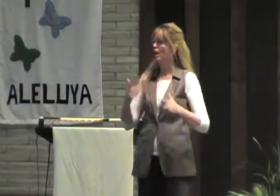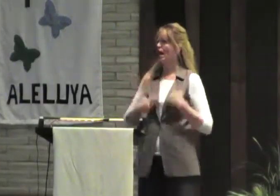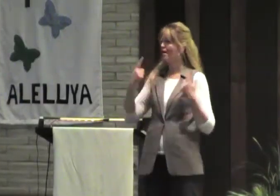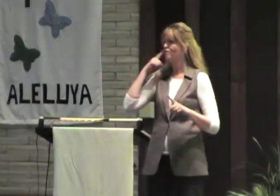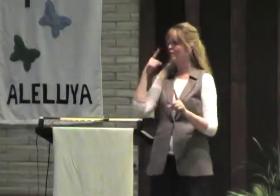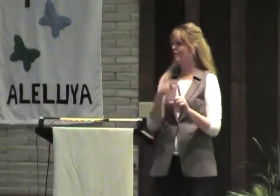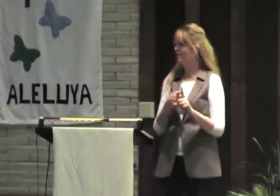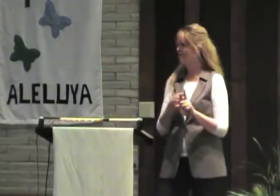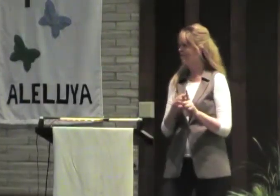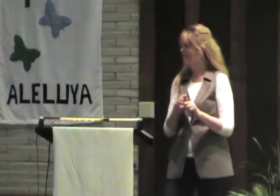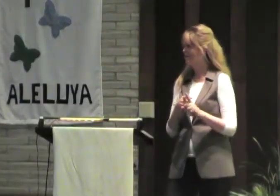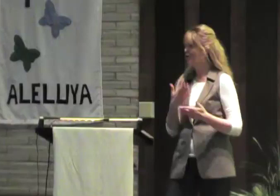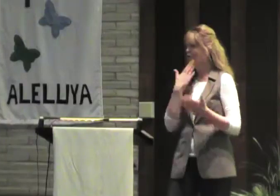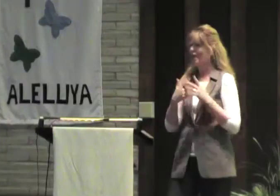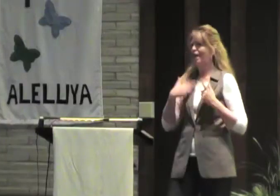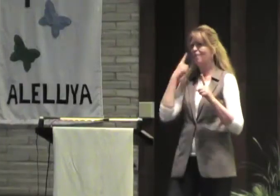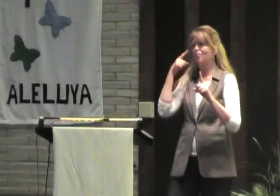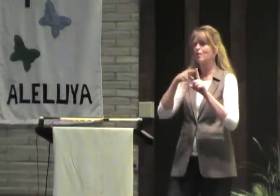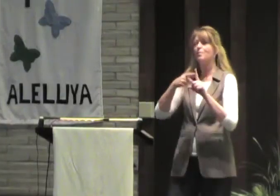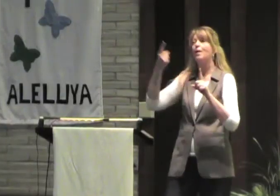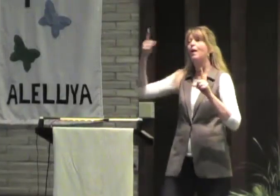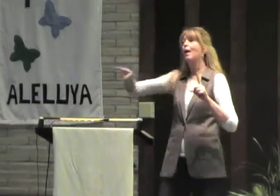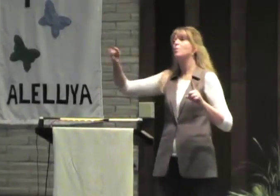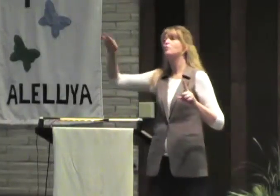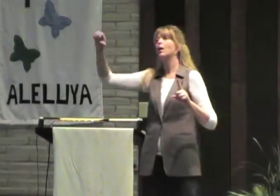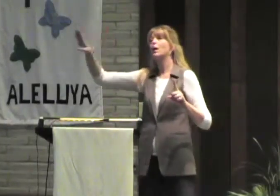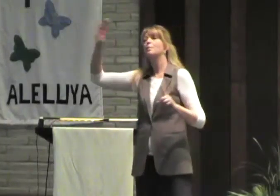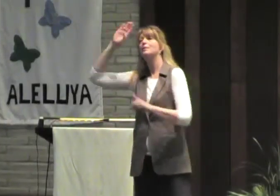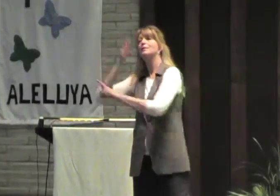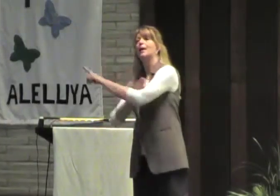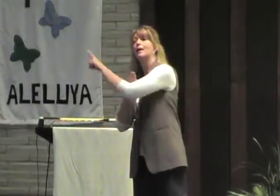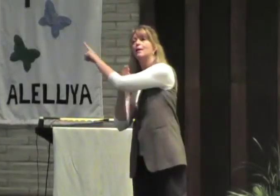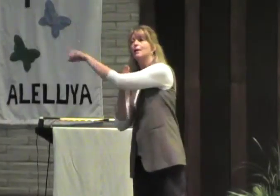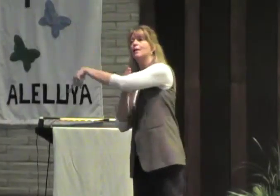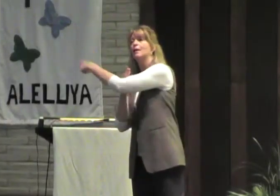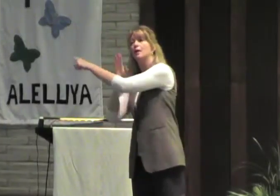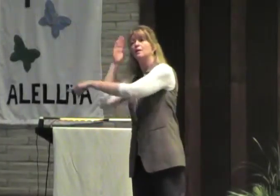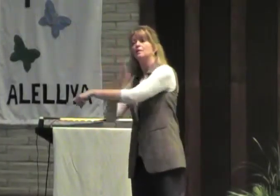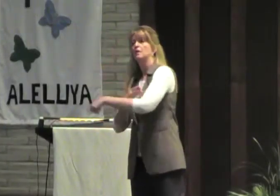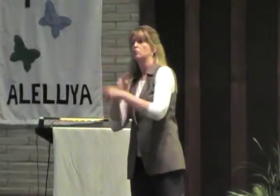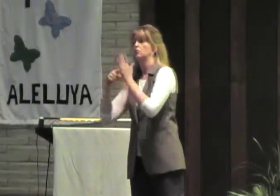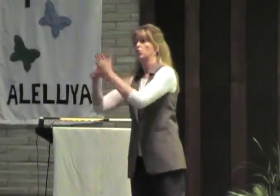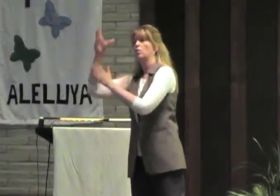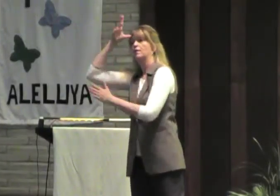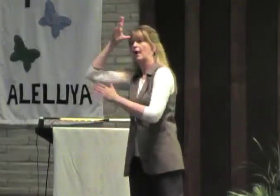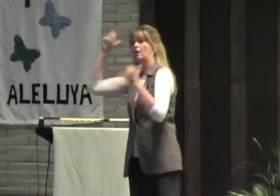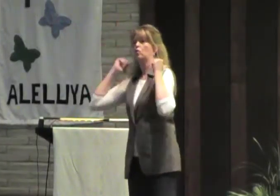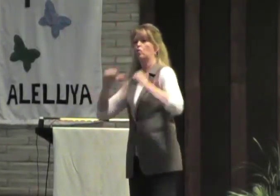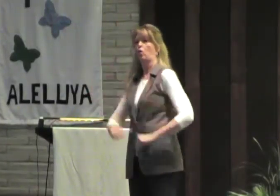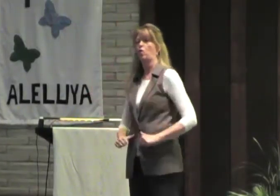second to the king. He had a good life, it was a good life for him. And Jacob's